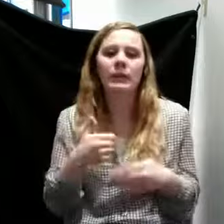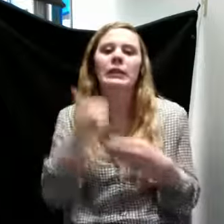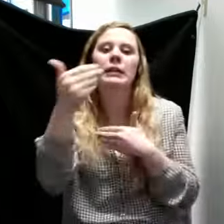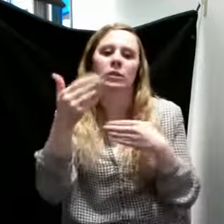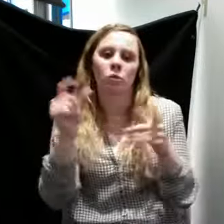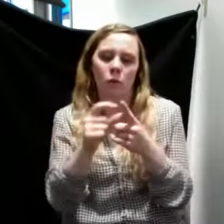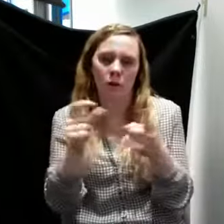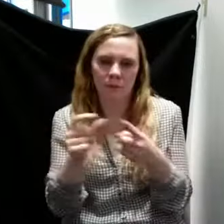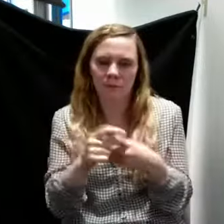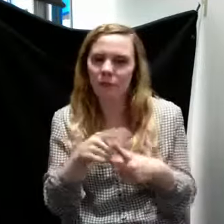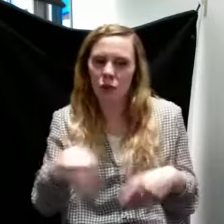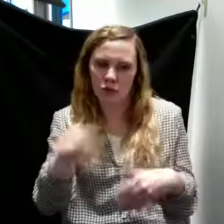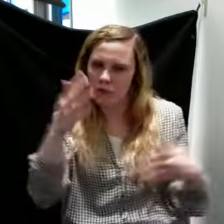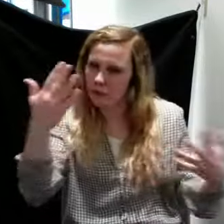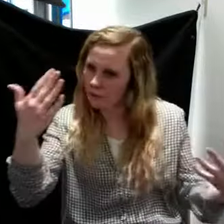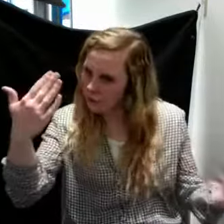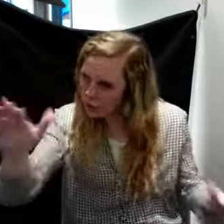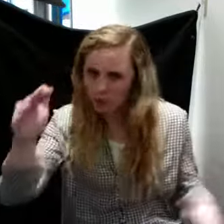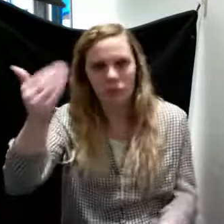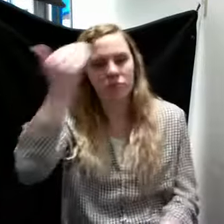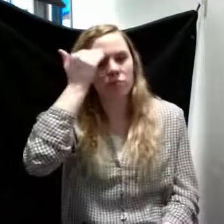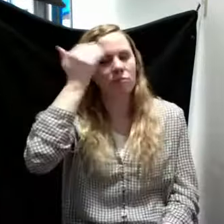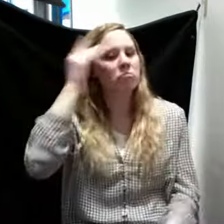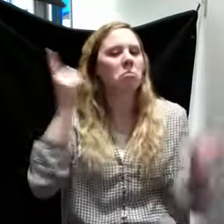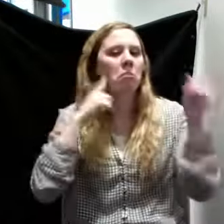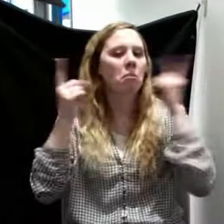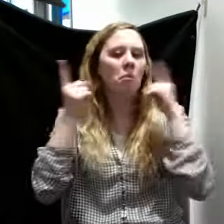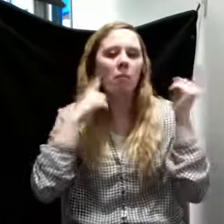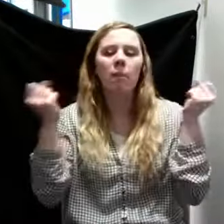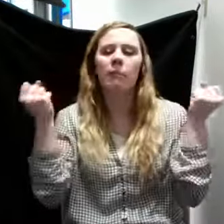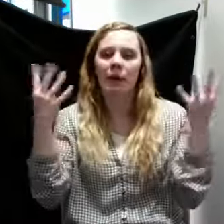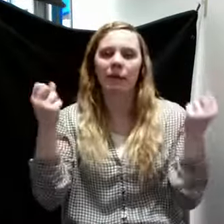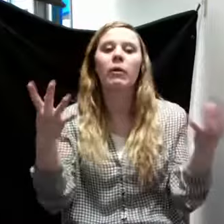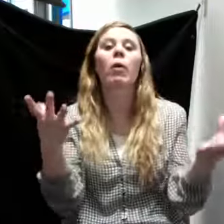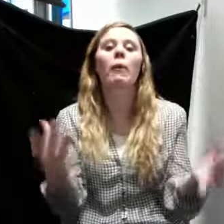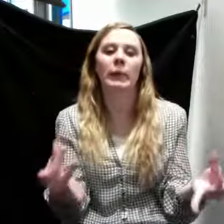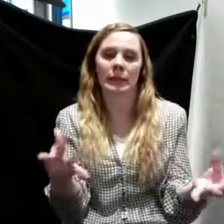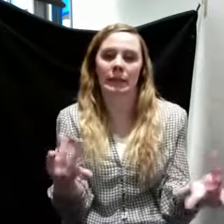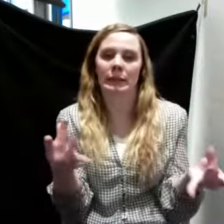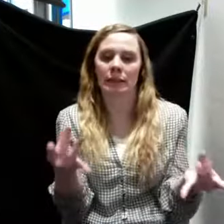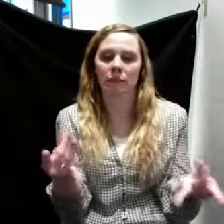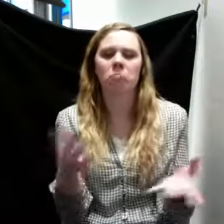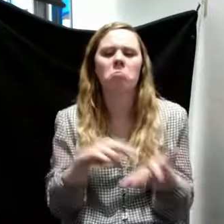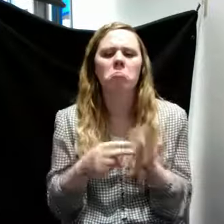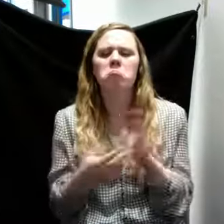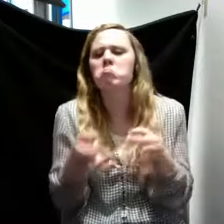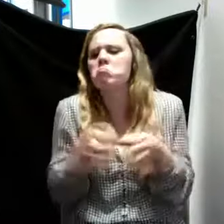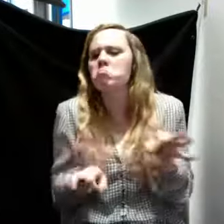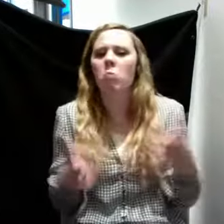Term you're all familiar with, you've heard several times, I'm sure, humidity. Very simply put, water vapor